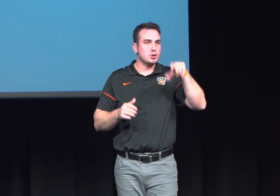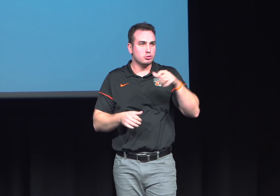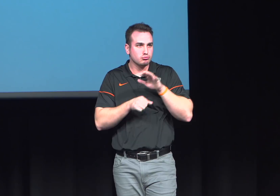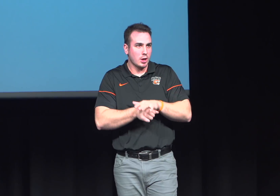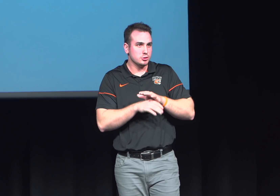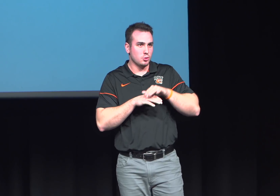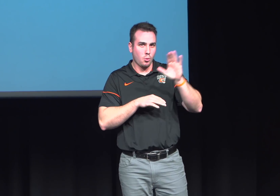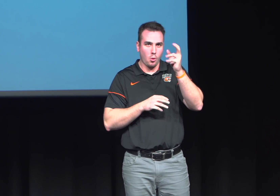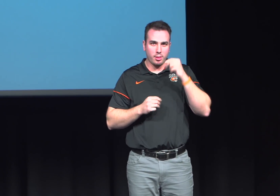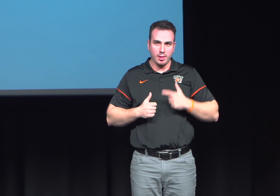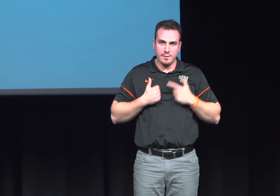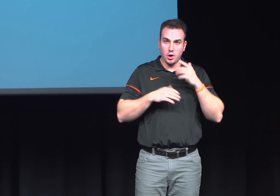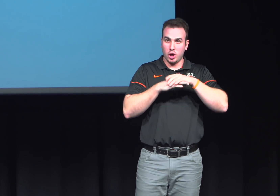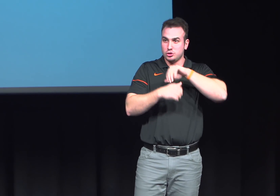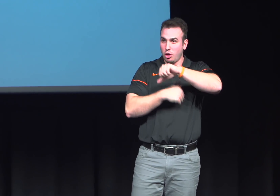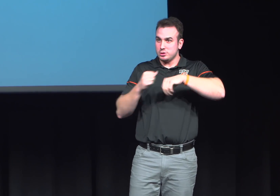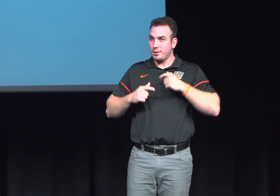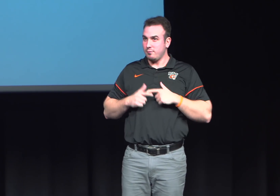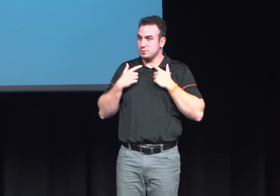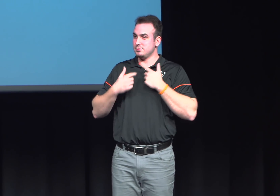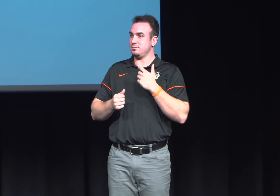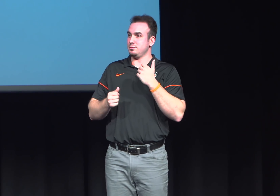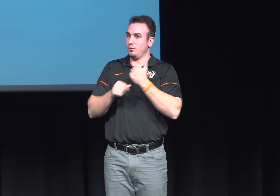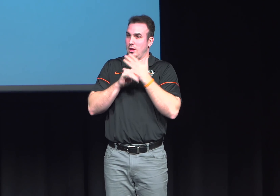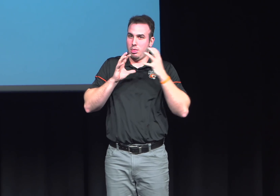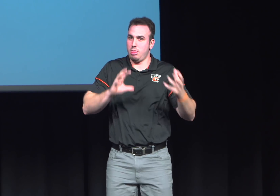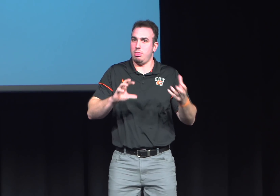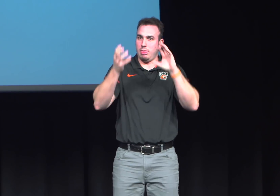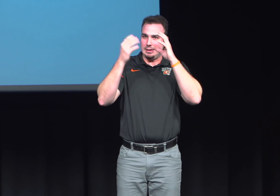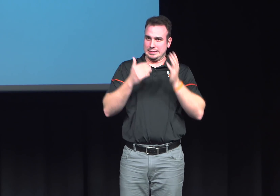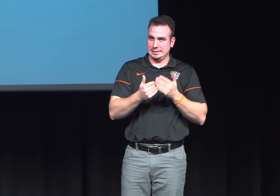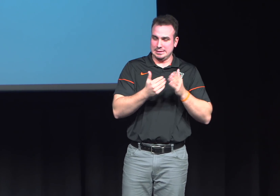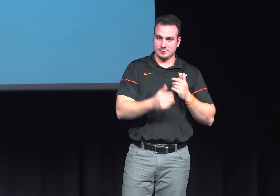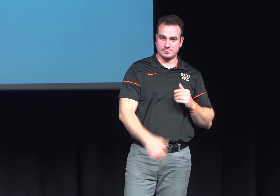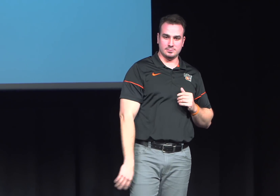jump very quickly. So that could cause a lot of unnecessary stress.